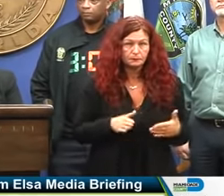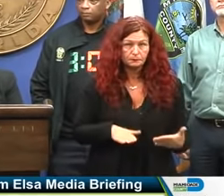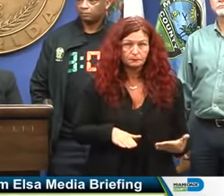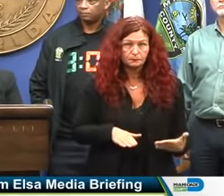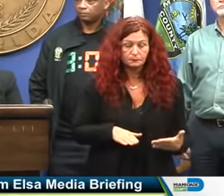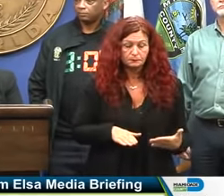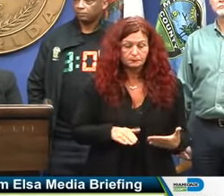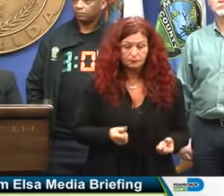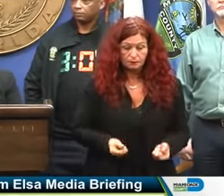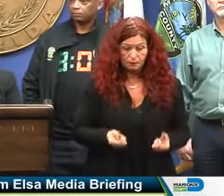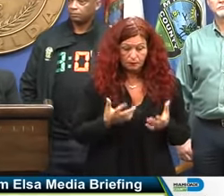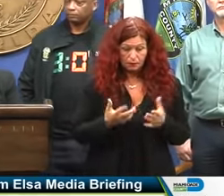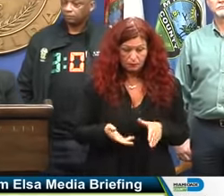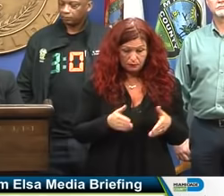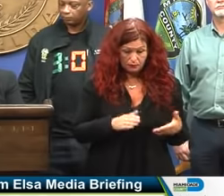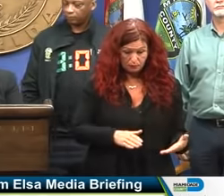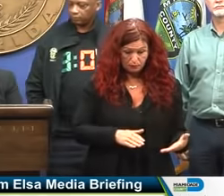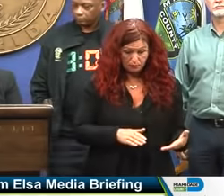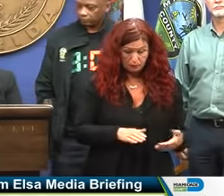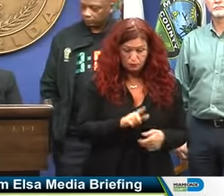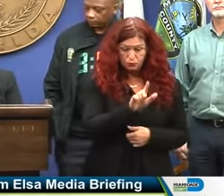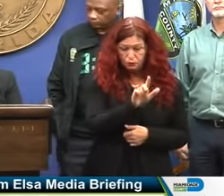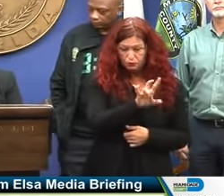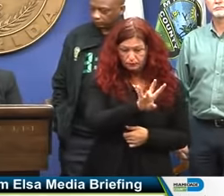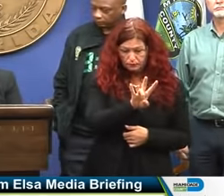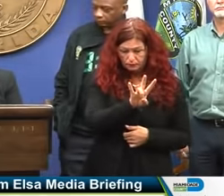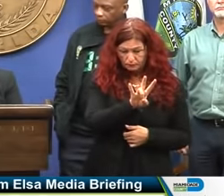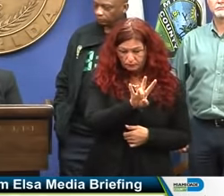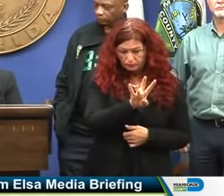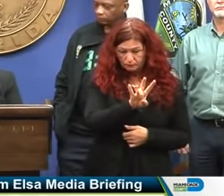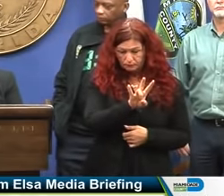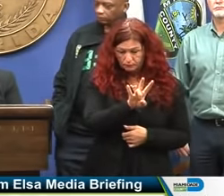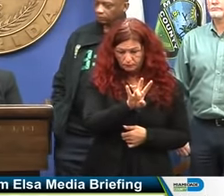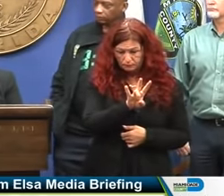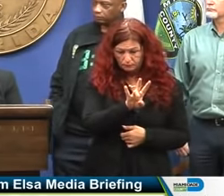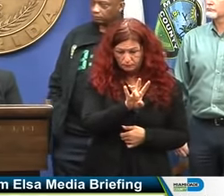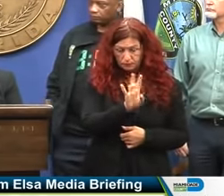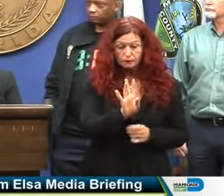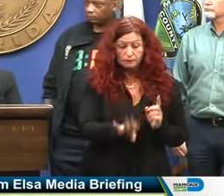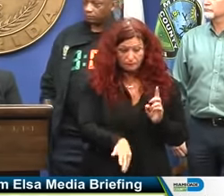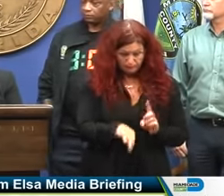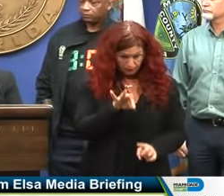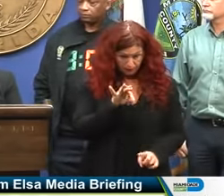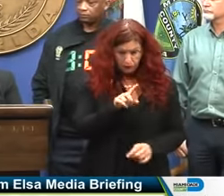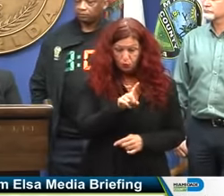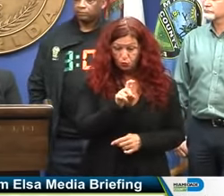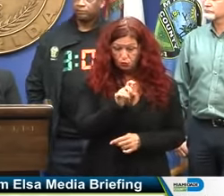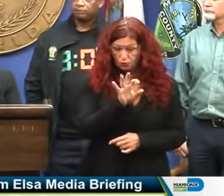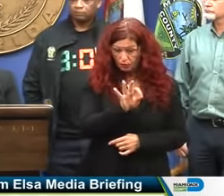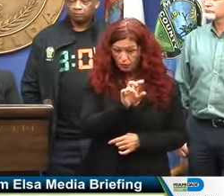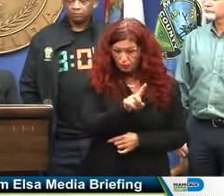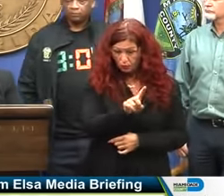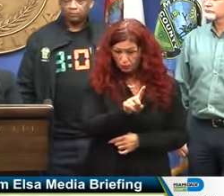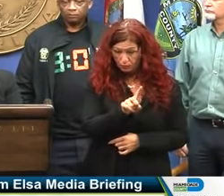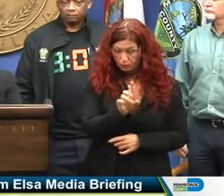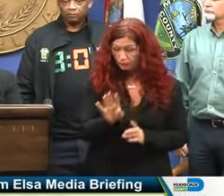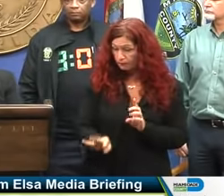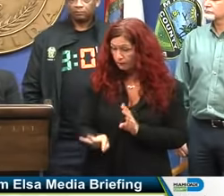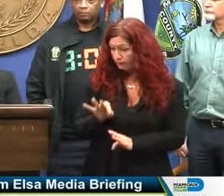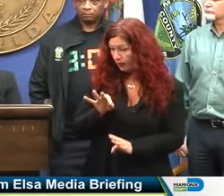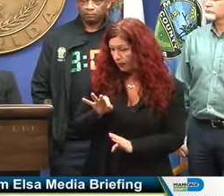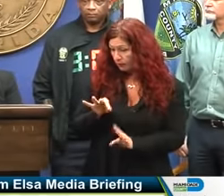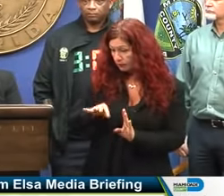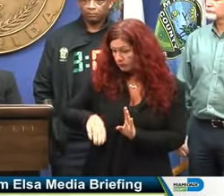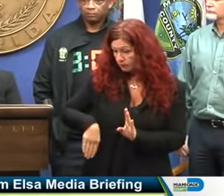is 191 and unaccounted for 118. Please join me in praying